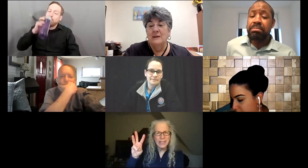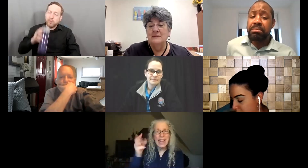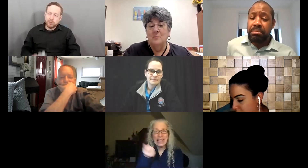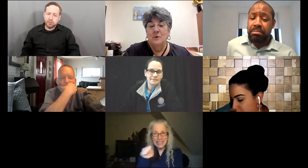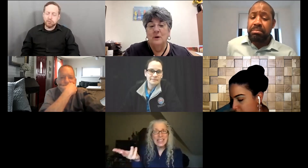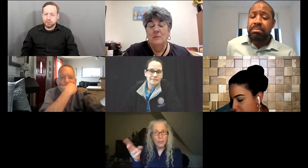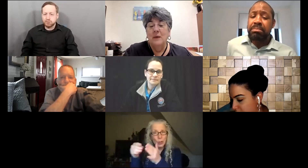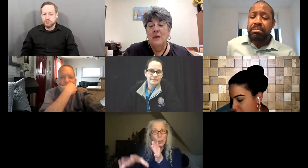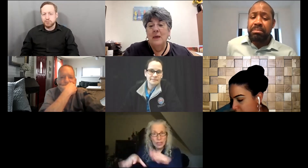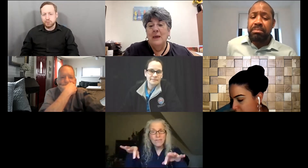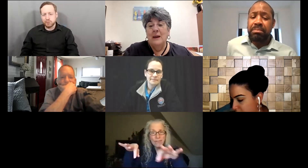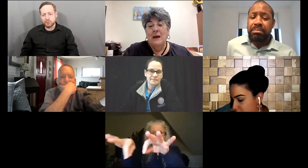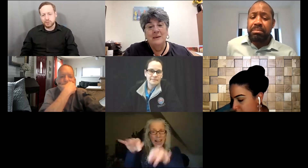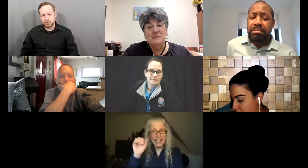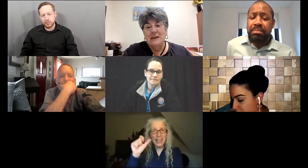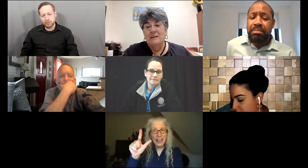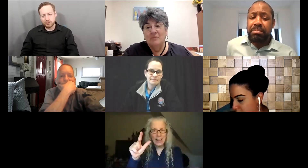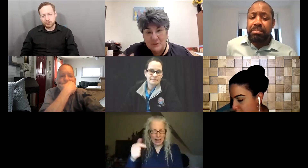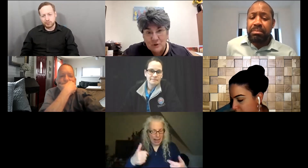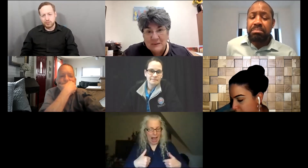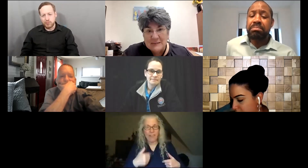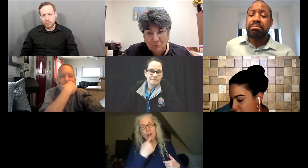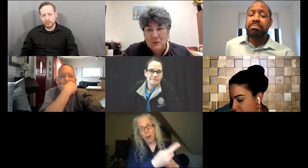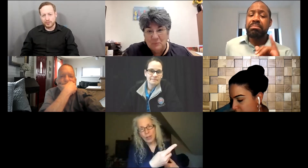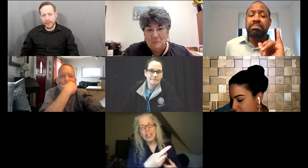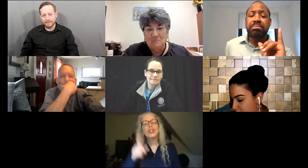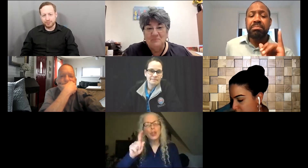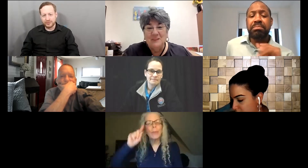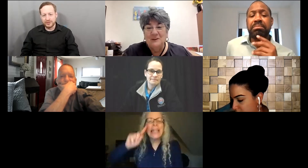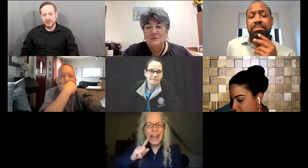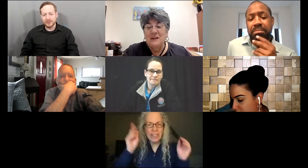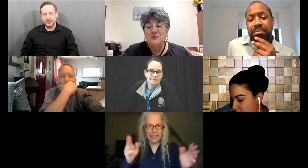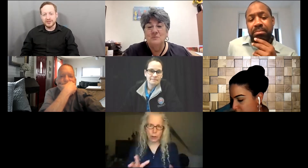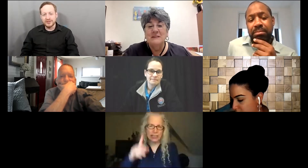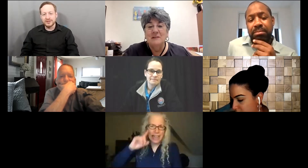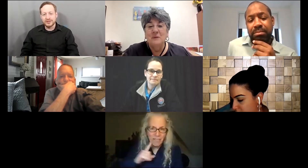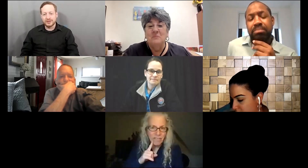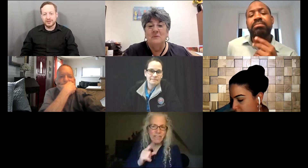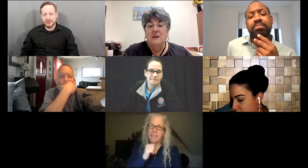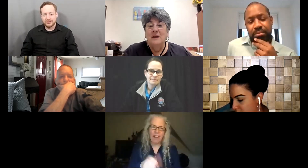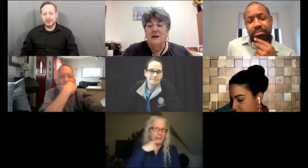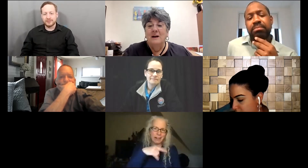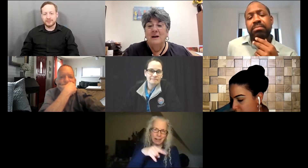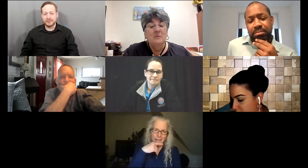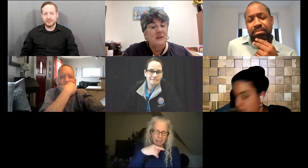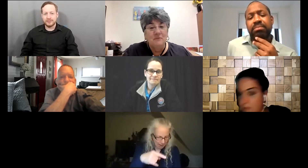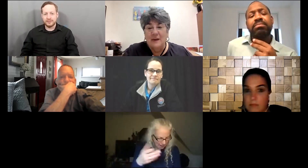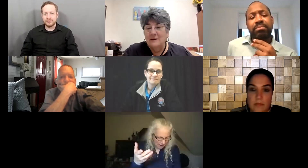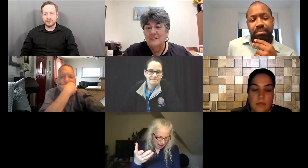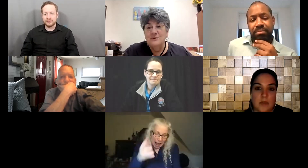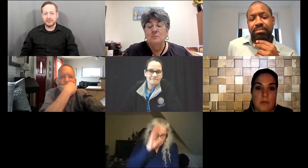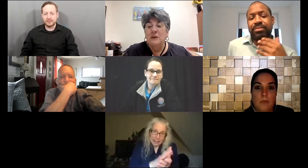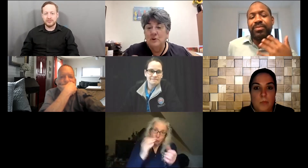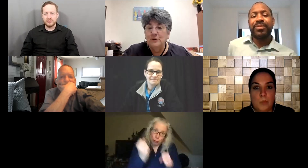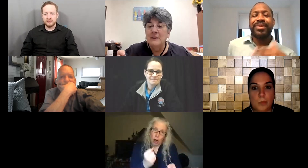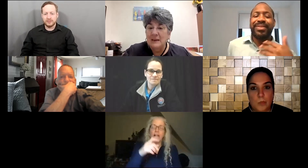in the ASL program. And I keep saying that should be deaf people, that should be deaf people. I believe that